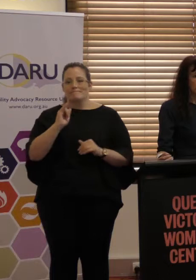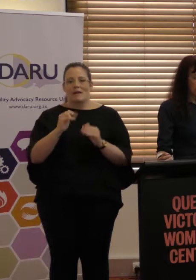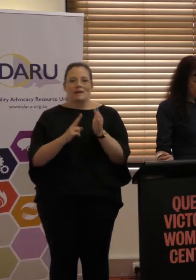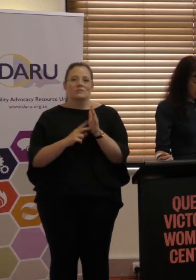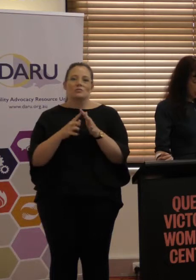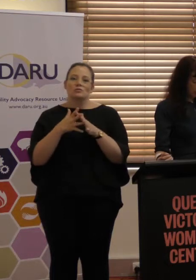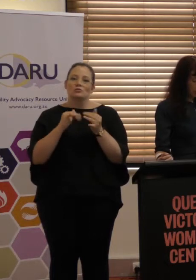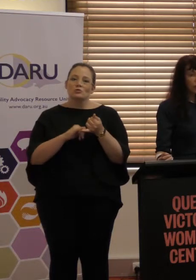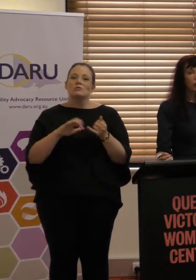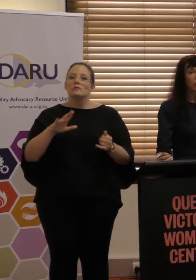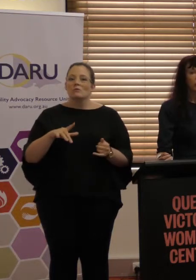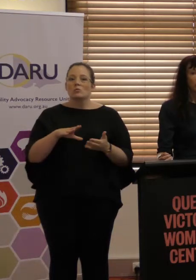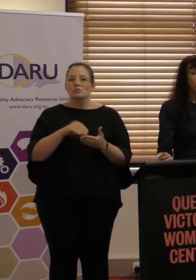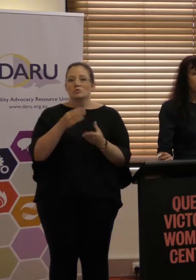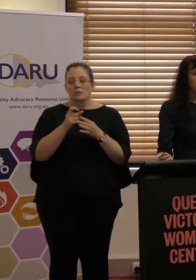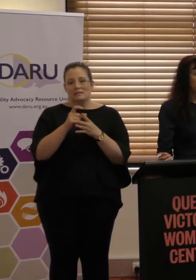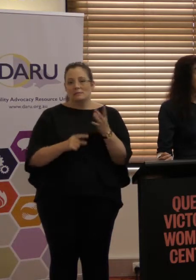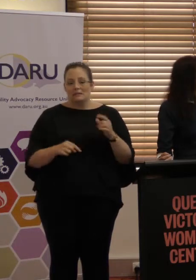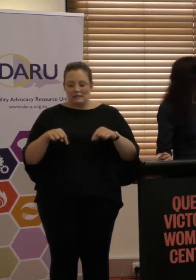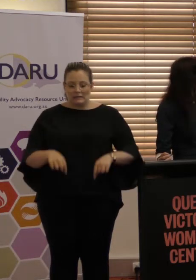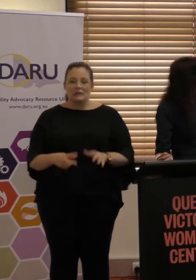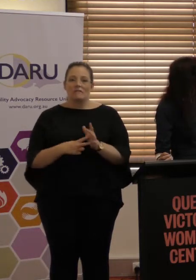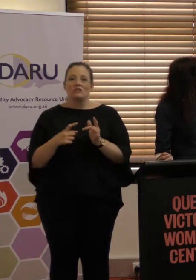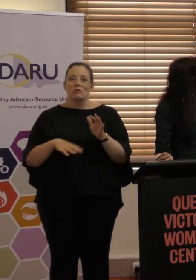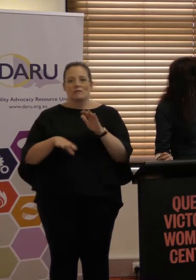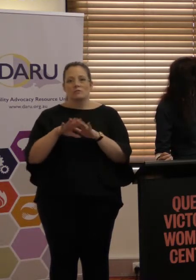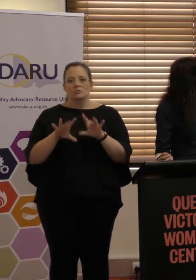disabilities in Victoria and across Australia.